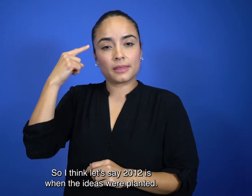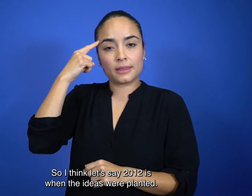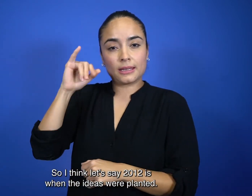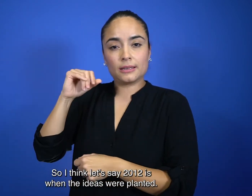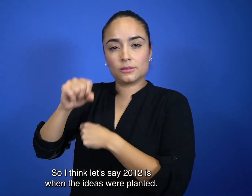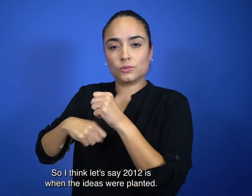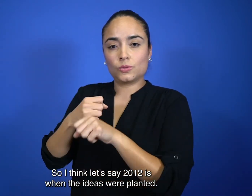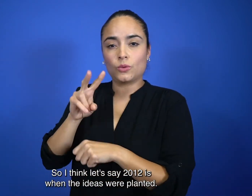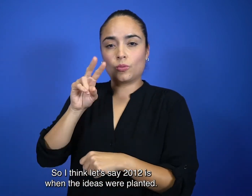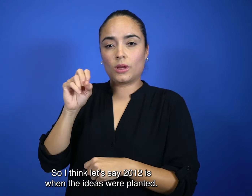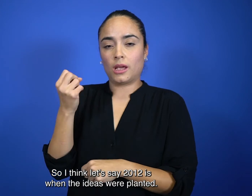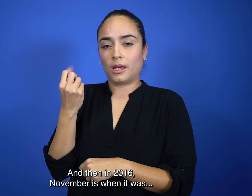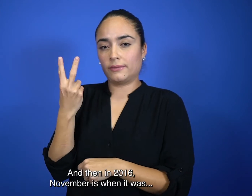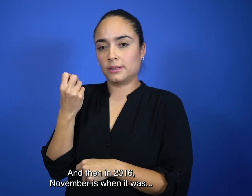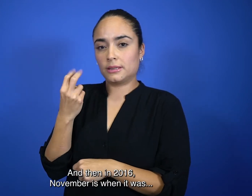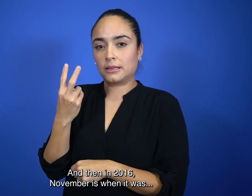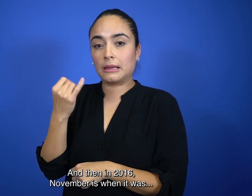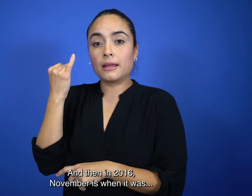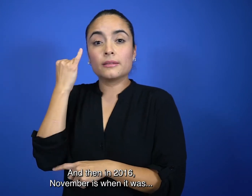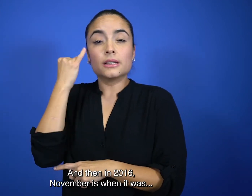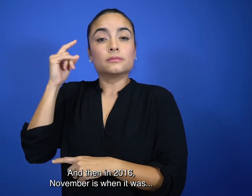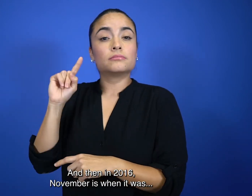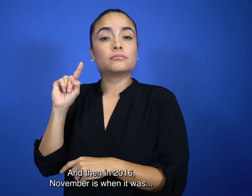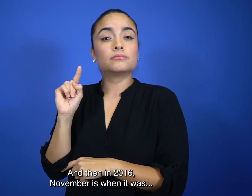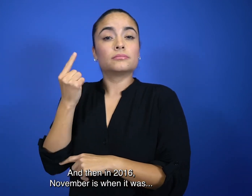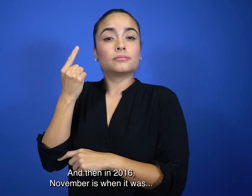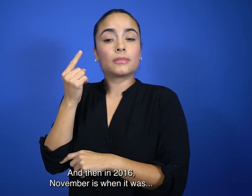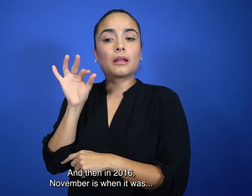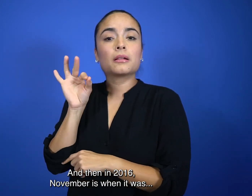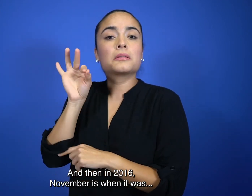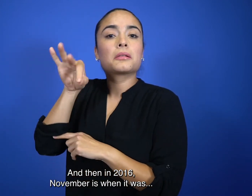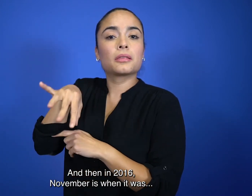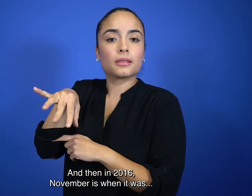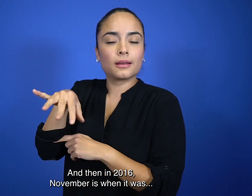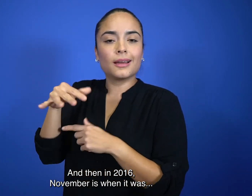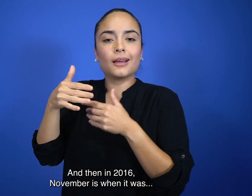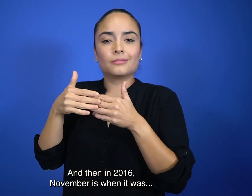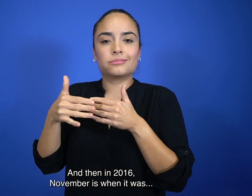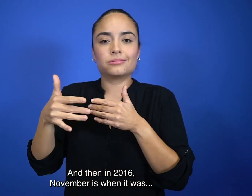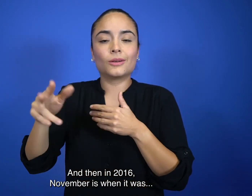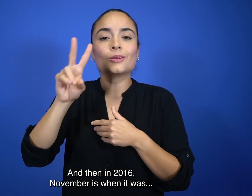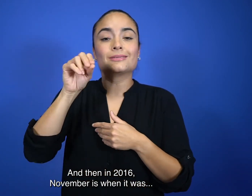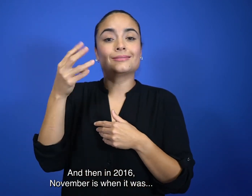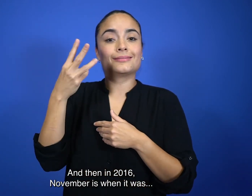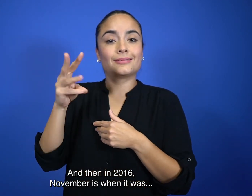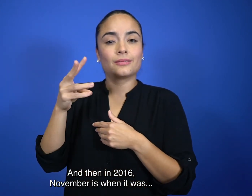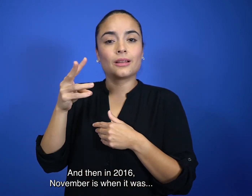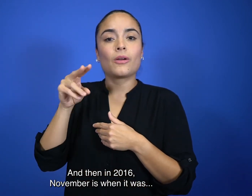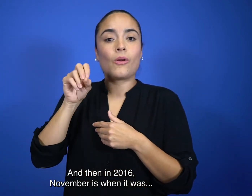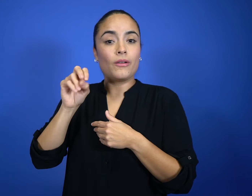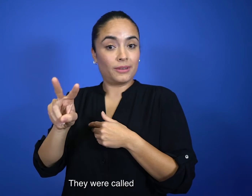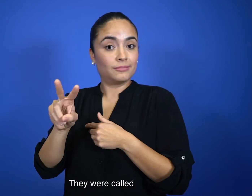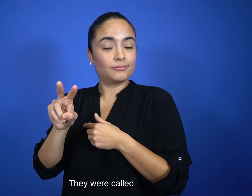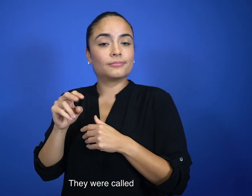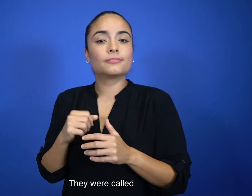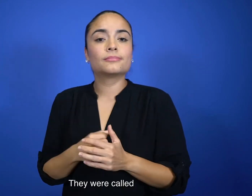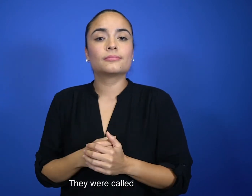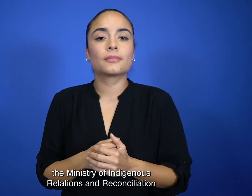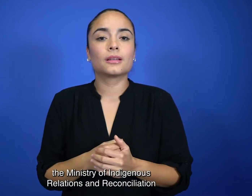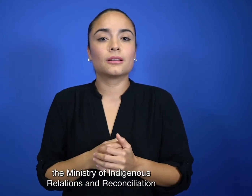were planted, and then in 2016 November is when they were called the